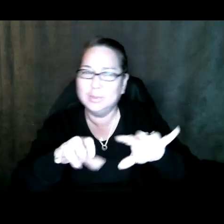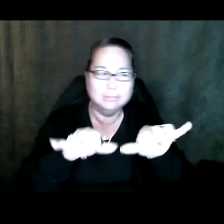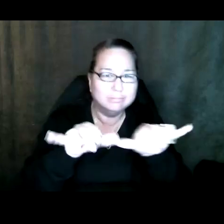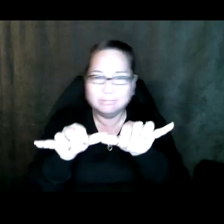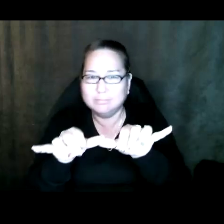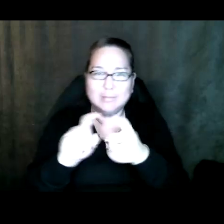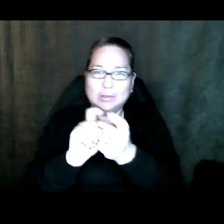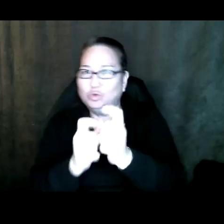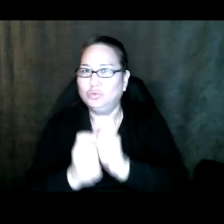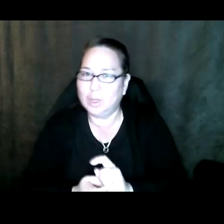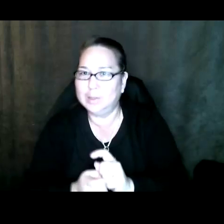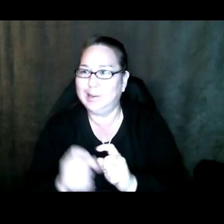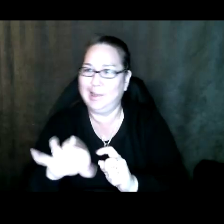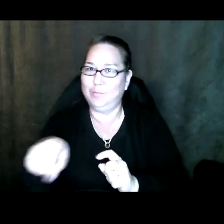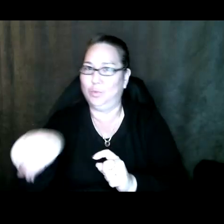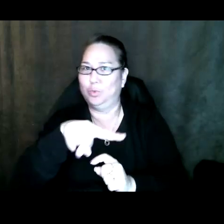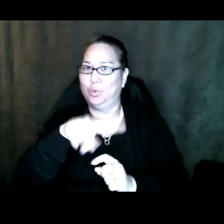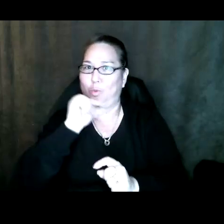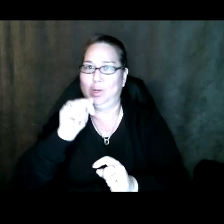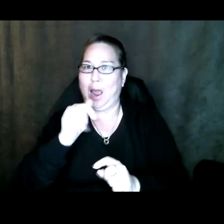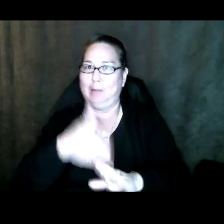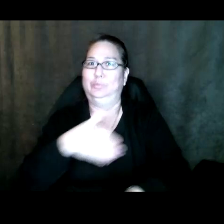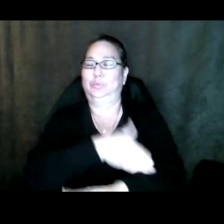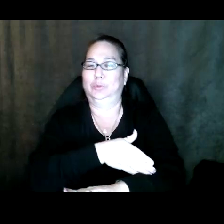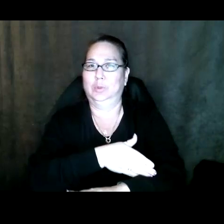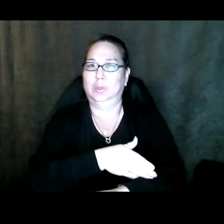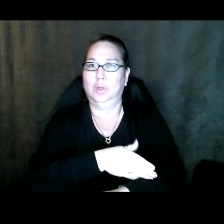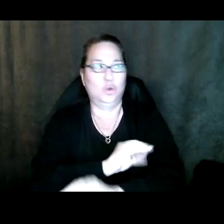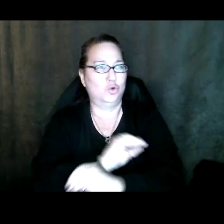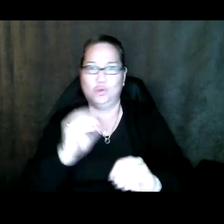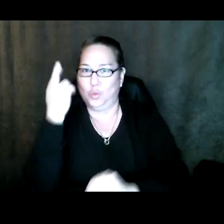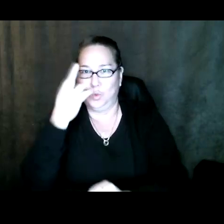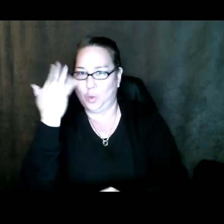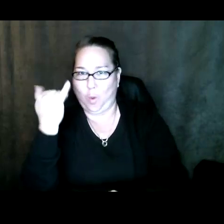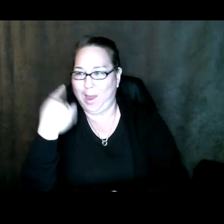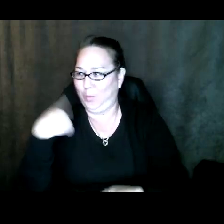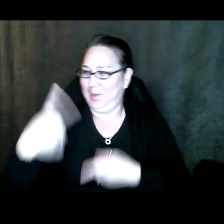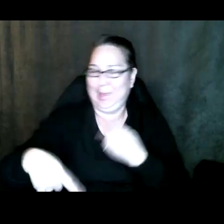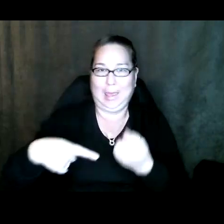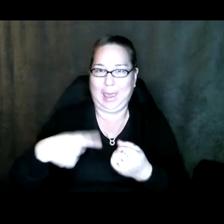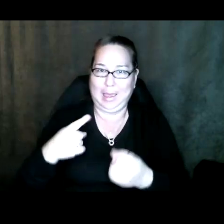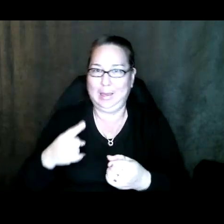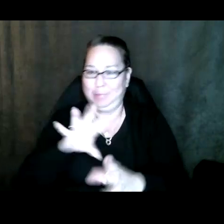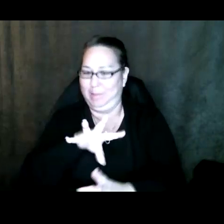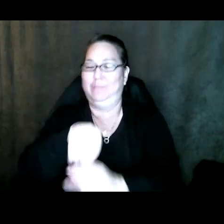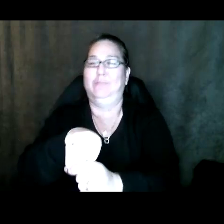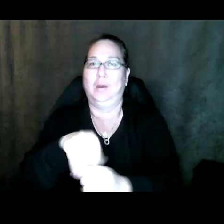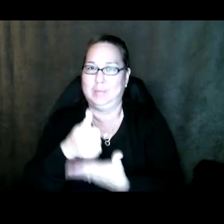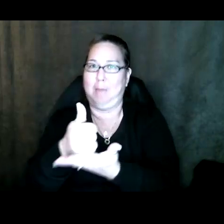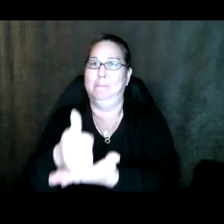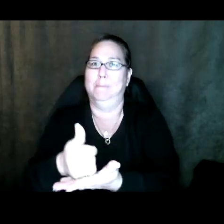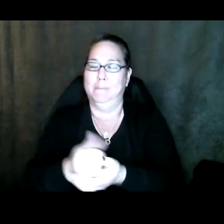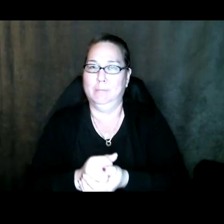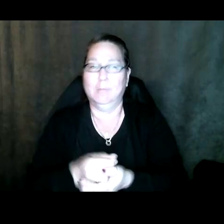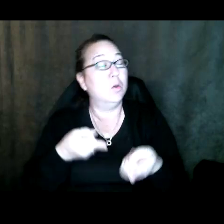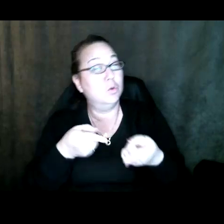progressing. There is no reason why we cannot help a school move forward. Throughout this evening's presentation, you